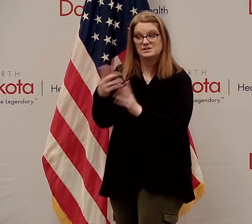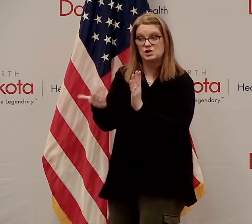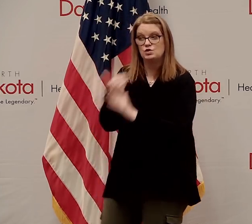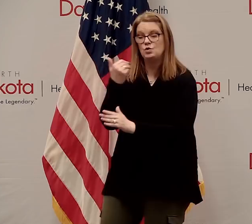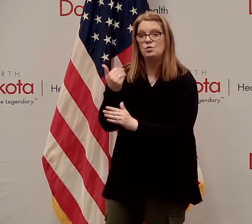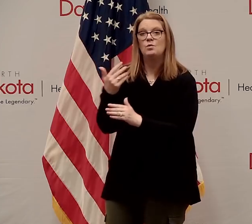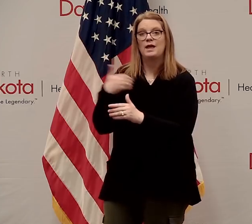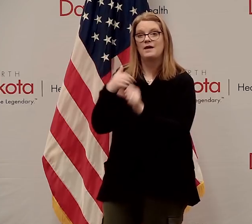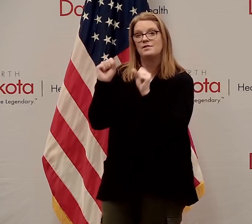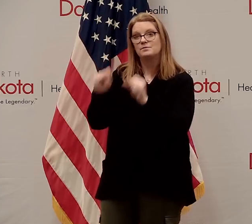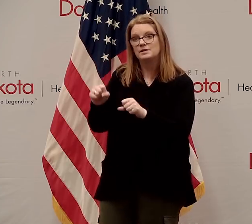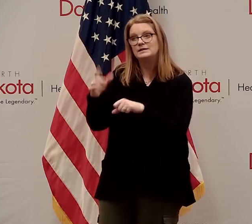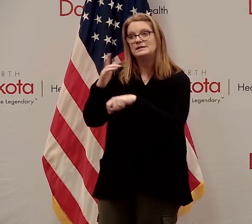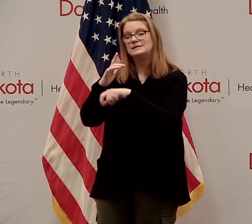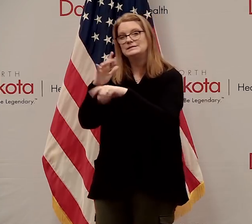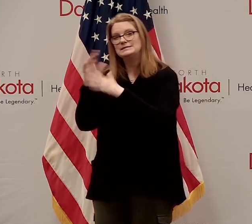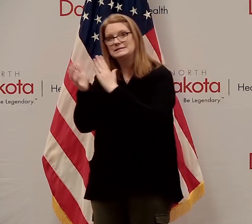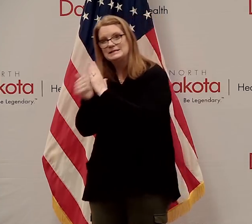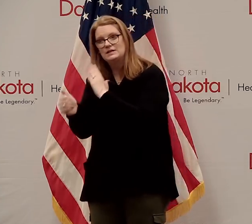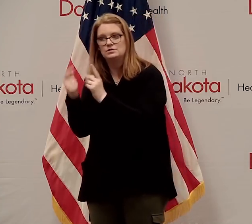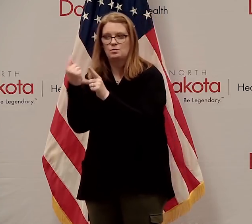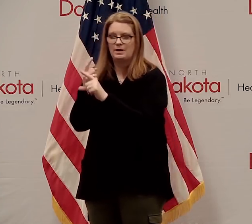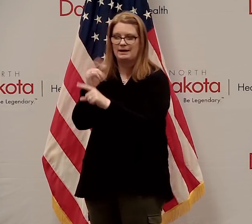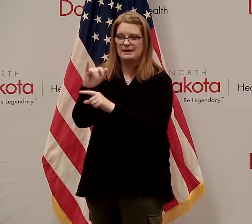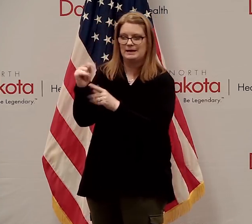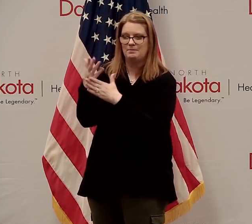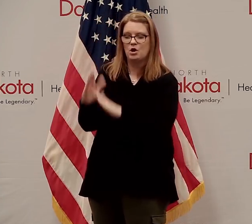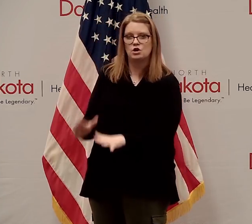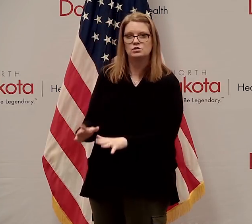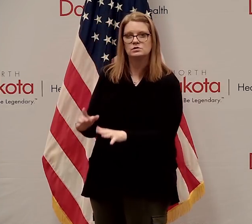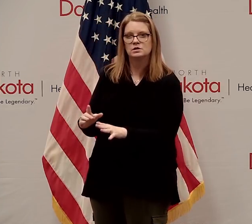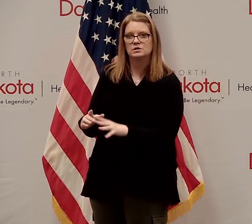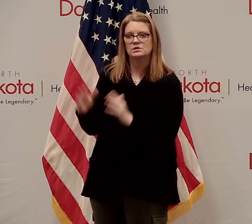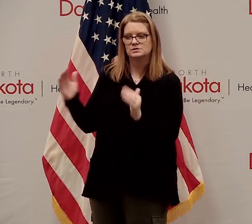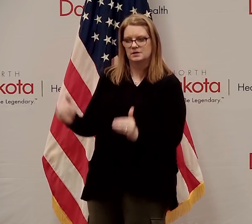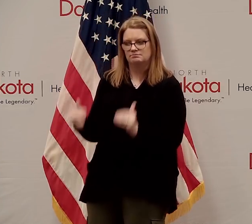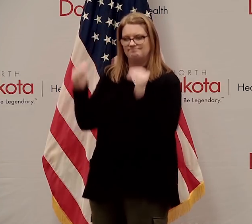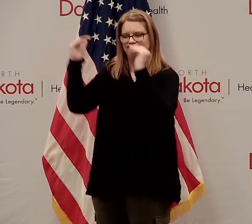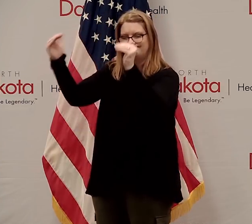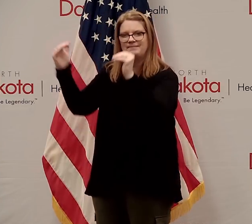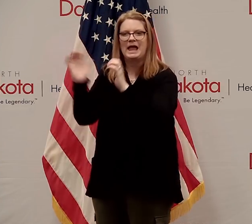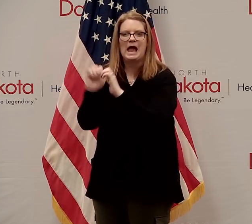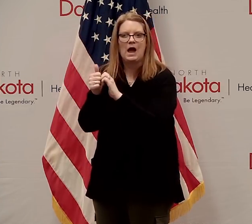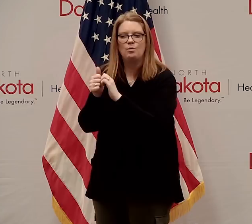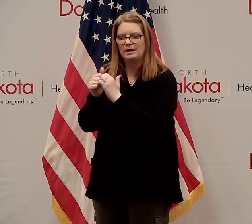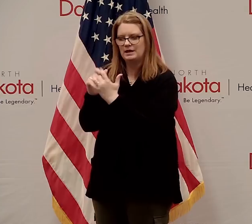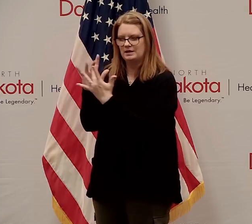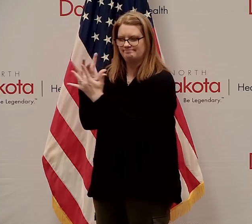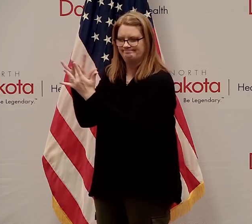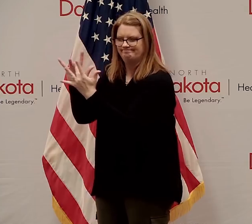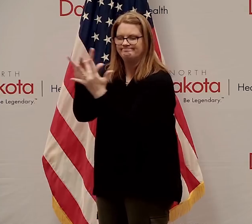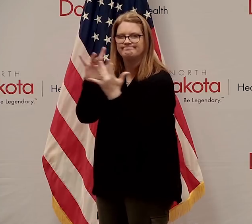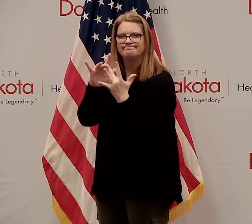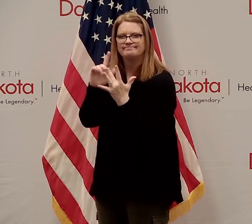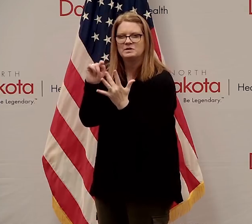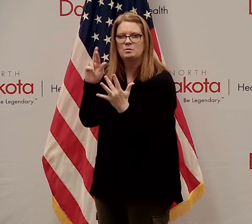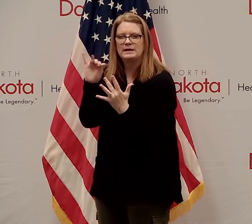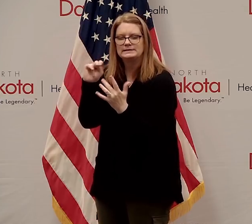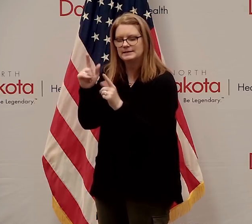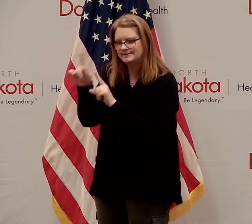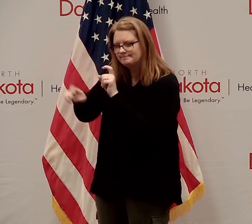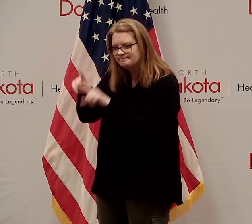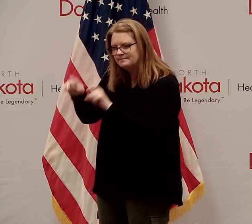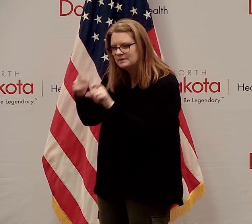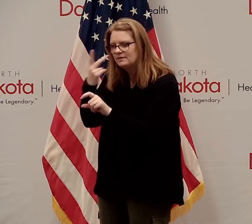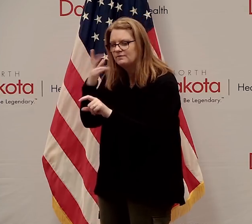the skills, we've got the right IT partners, and this is going to help increase the productivity so we can have better contact tracing